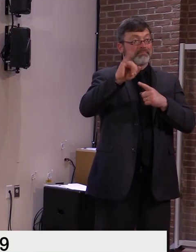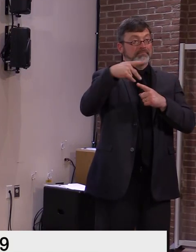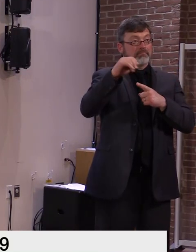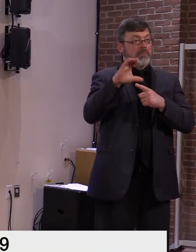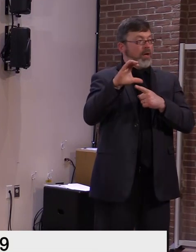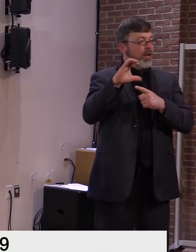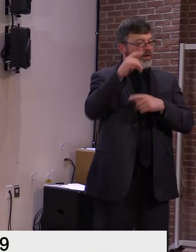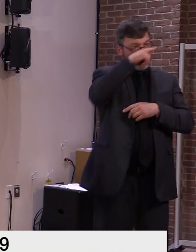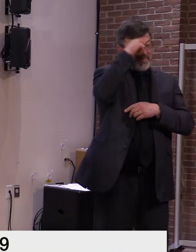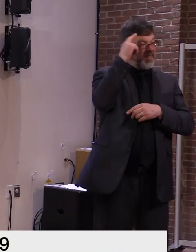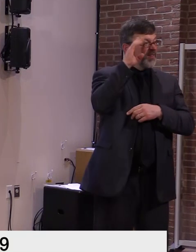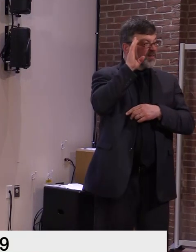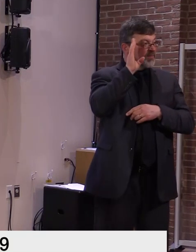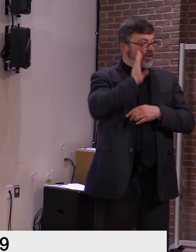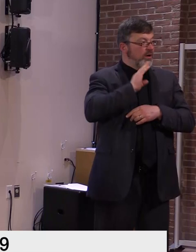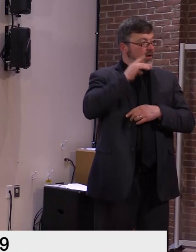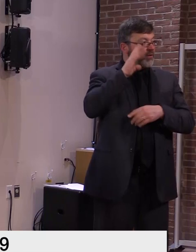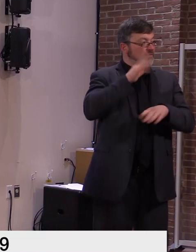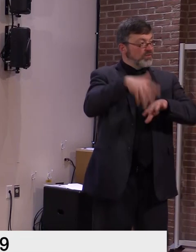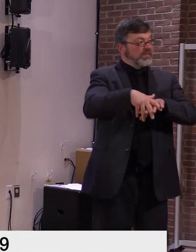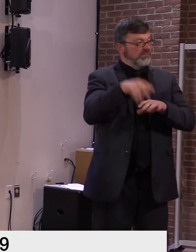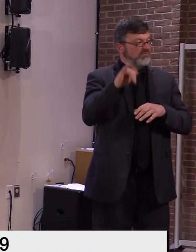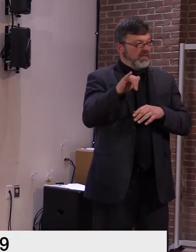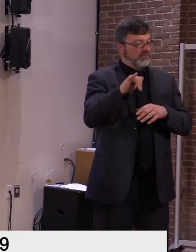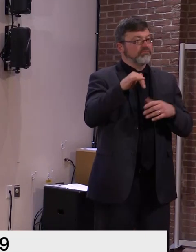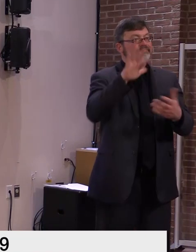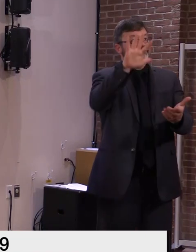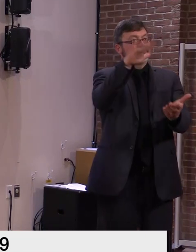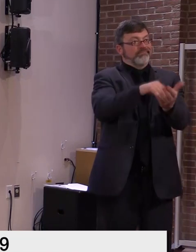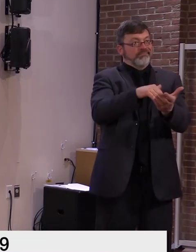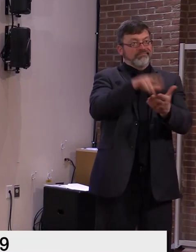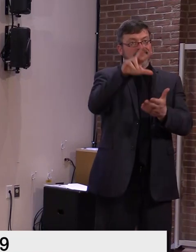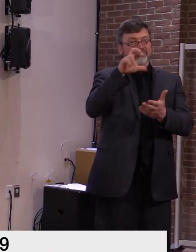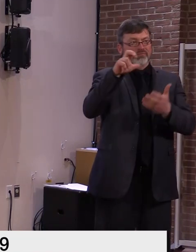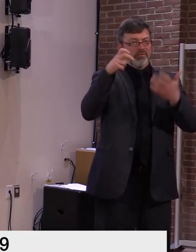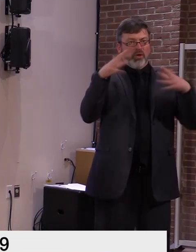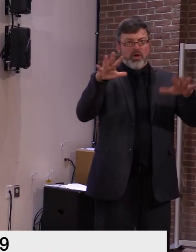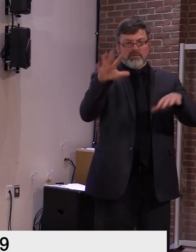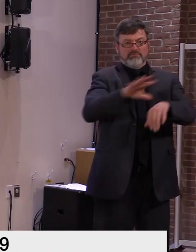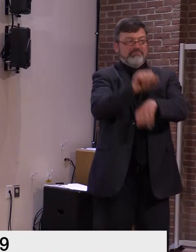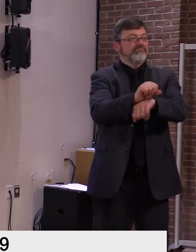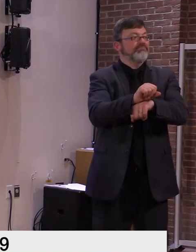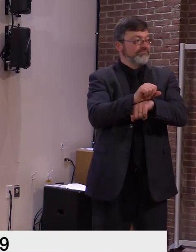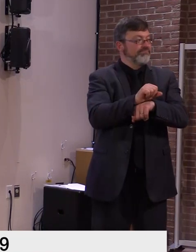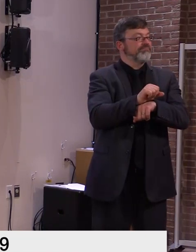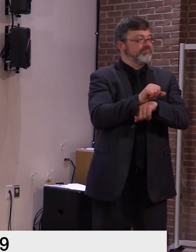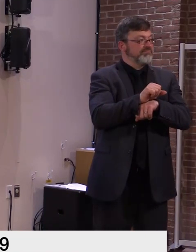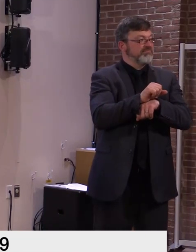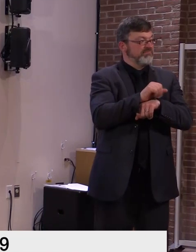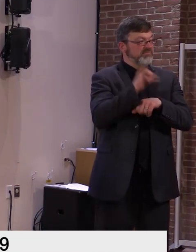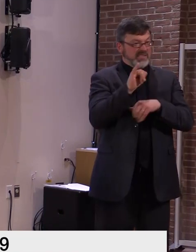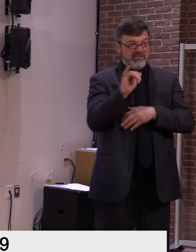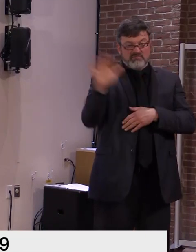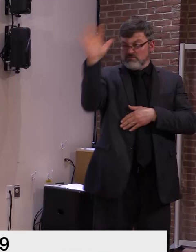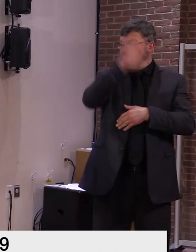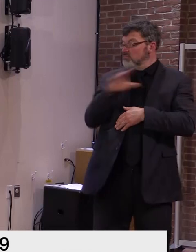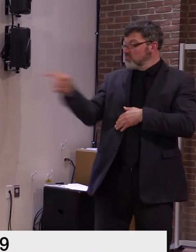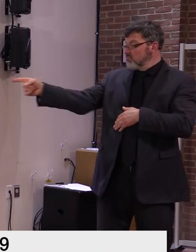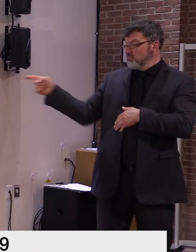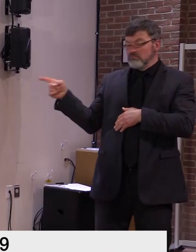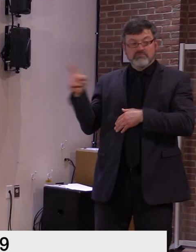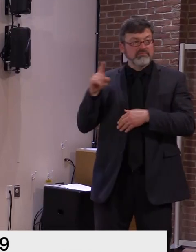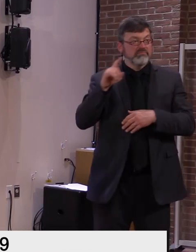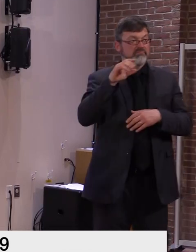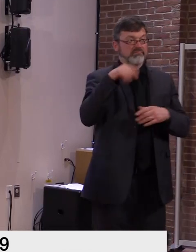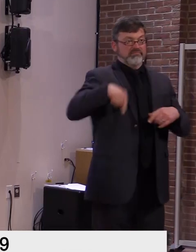5,353 individuals have made appointments to date on the state's registration site. We are moving in the right direction, but